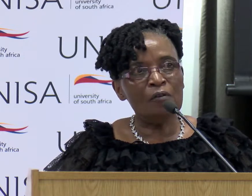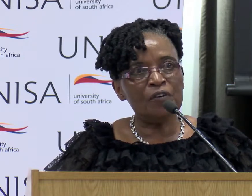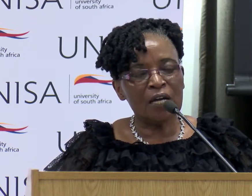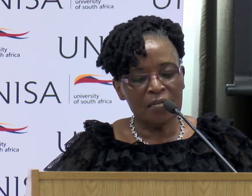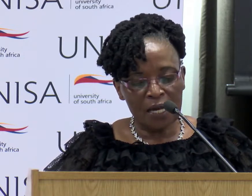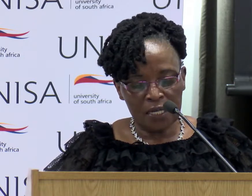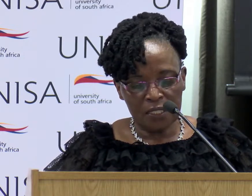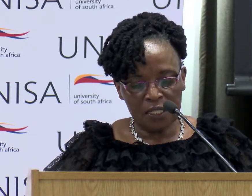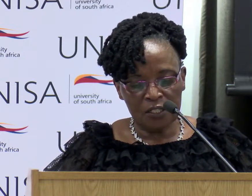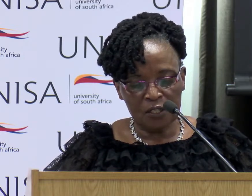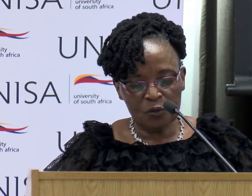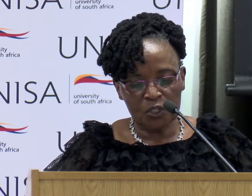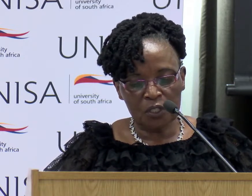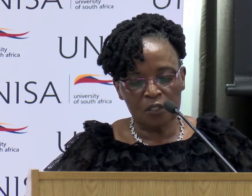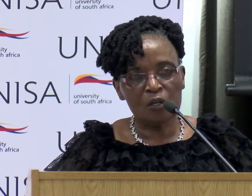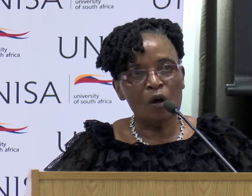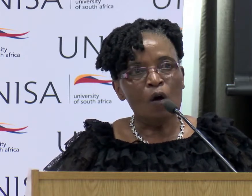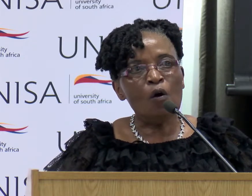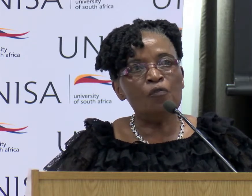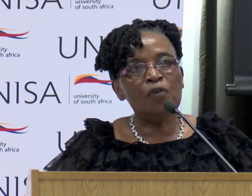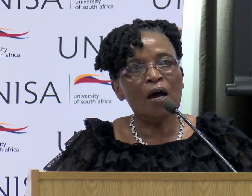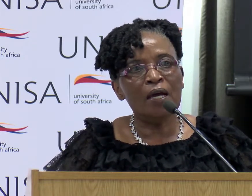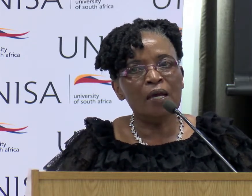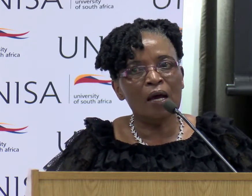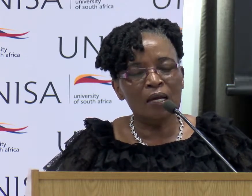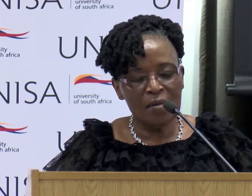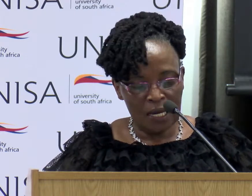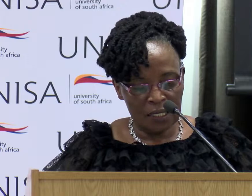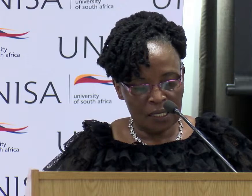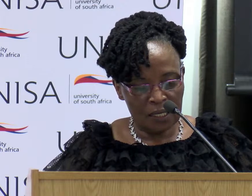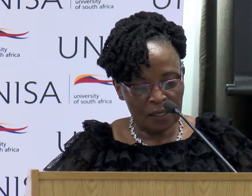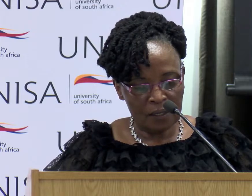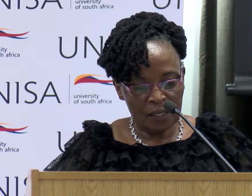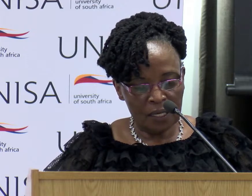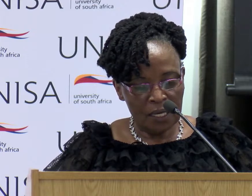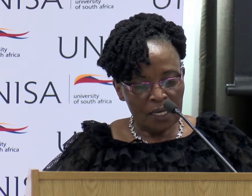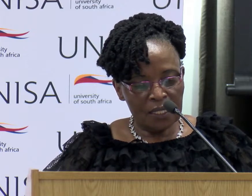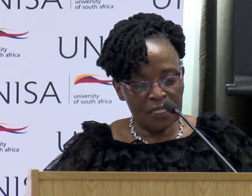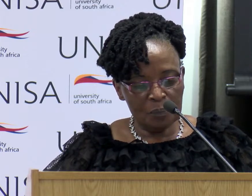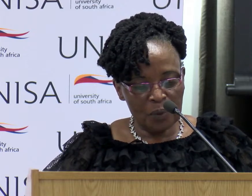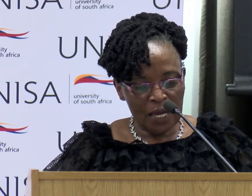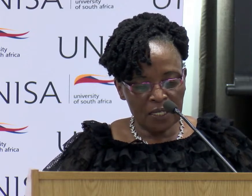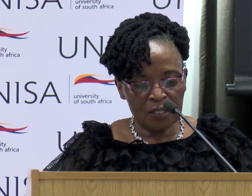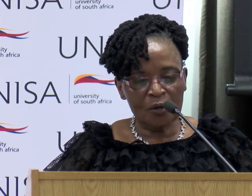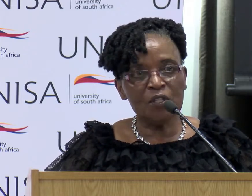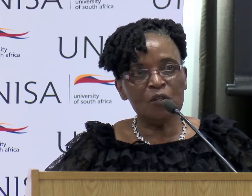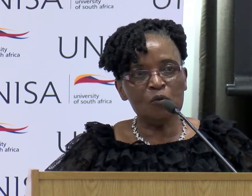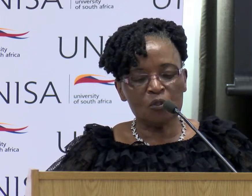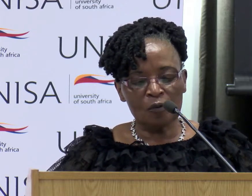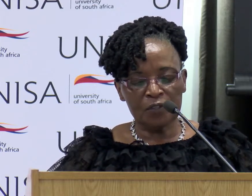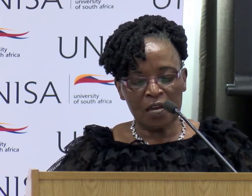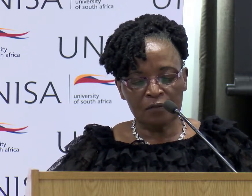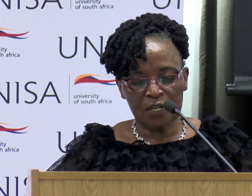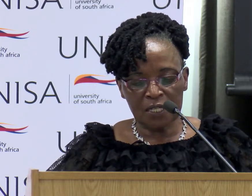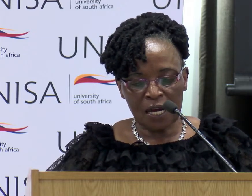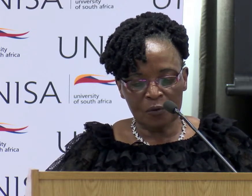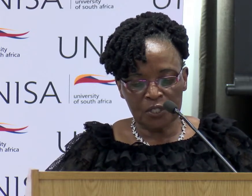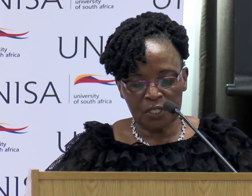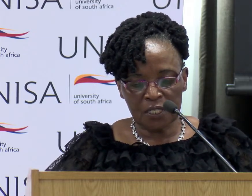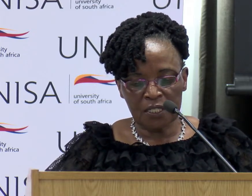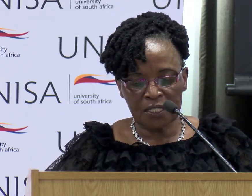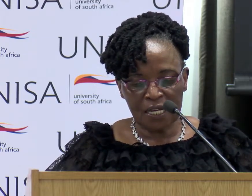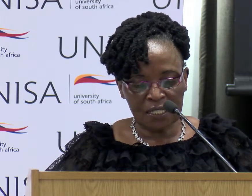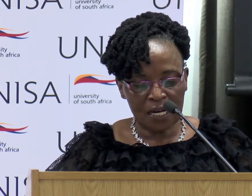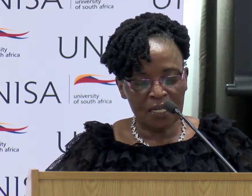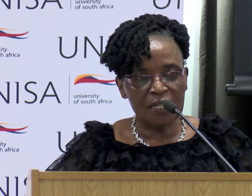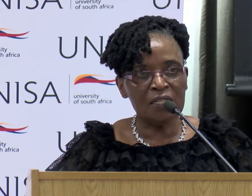and Africanized institutions of higher learning. The debate on the use of diverse